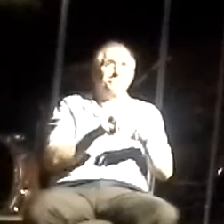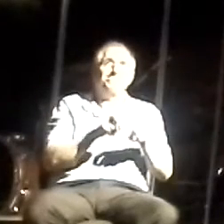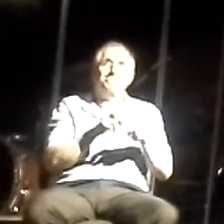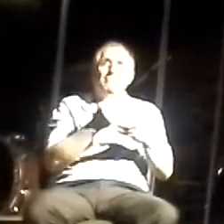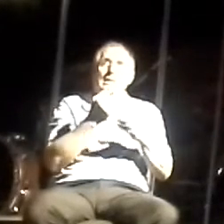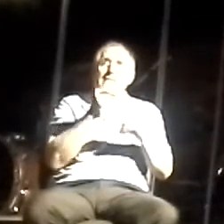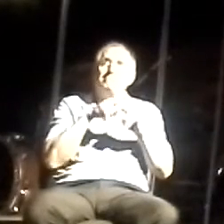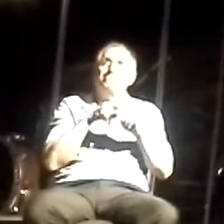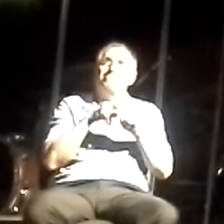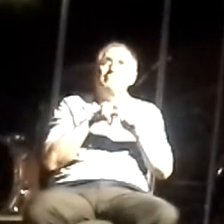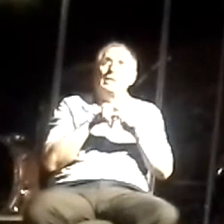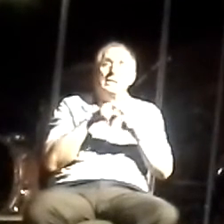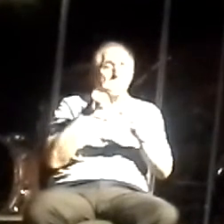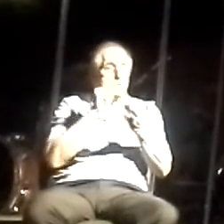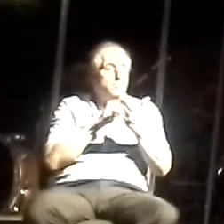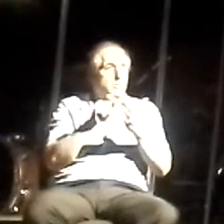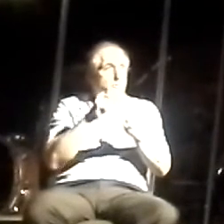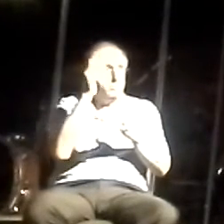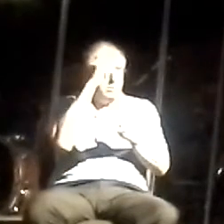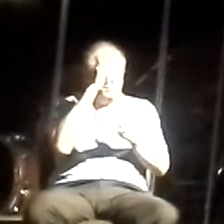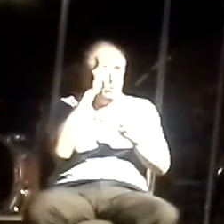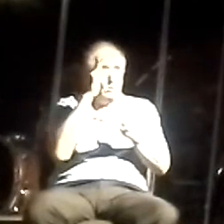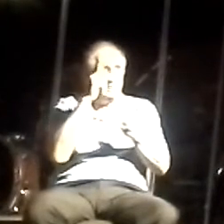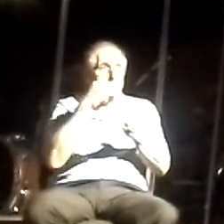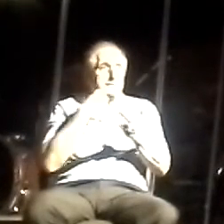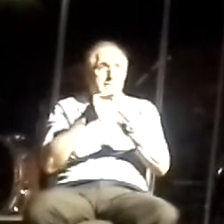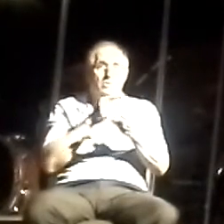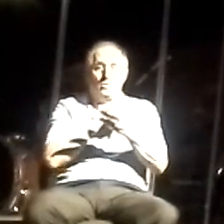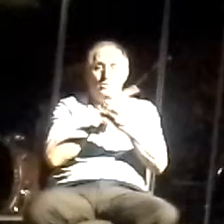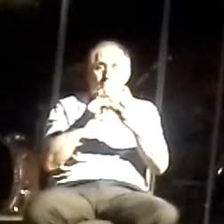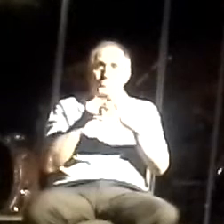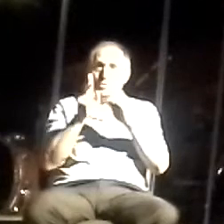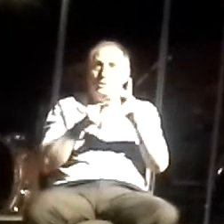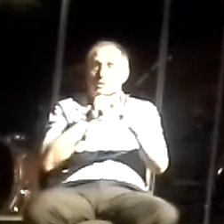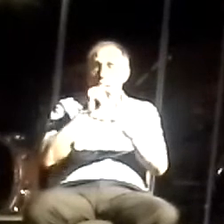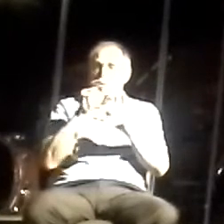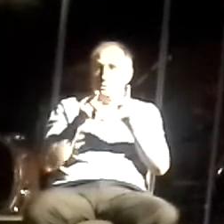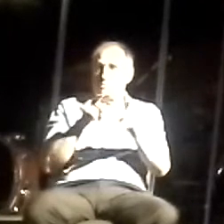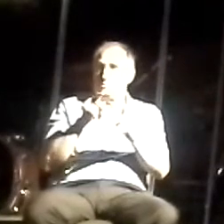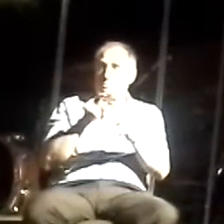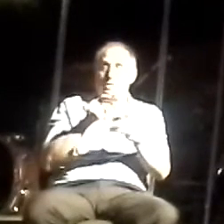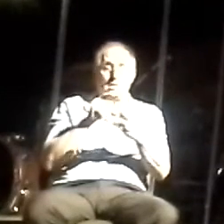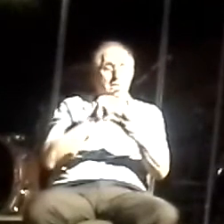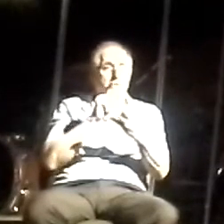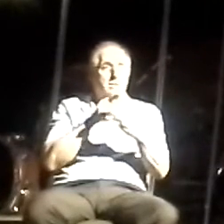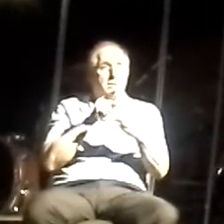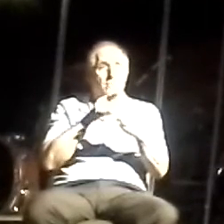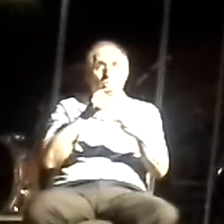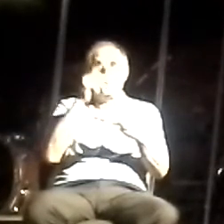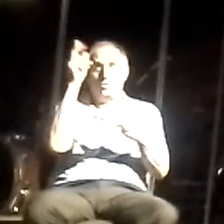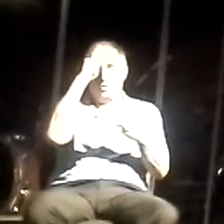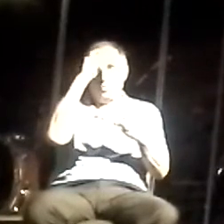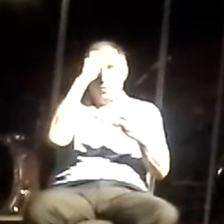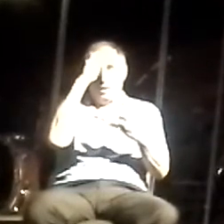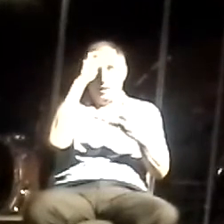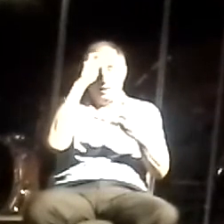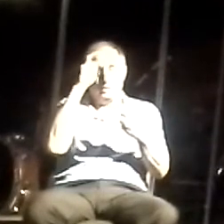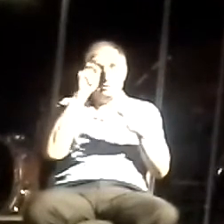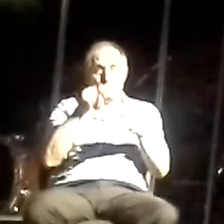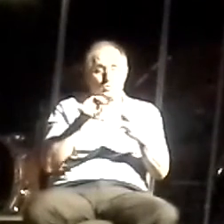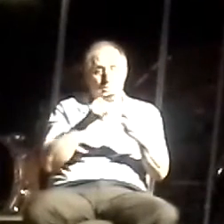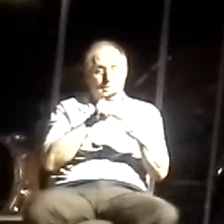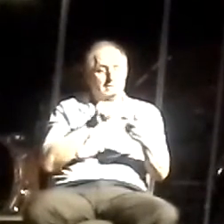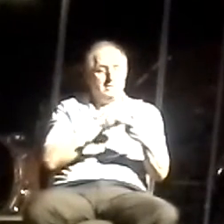wrote Proverbs, and in Proverbs, Solomon said, there's four different kinds of people. You have the wise person and then three